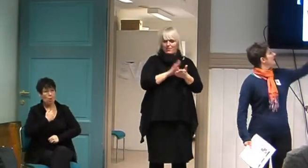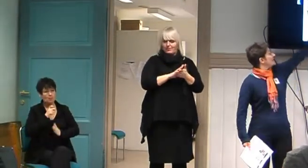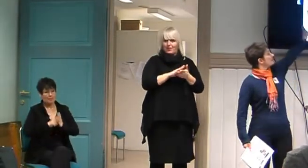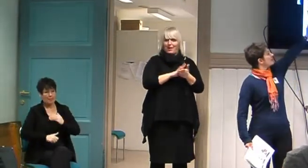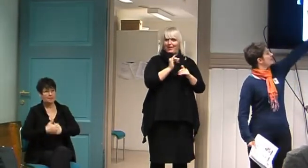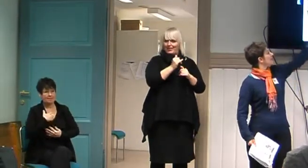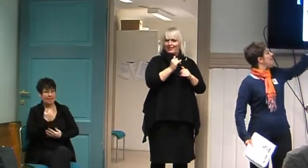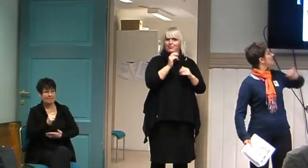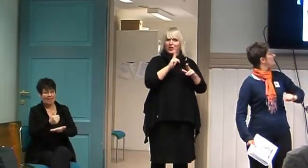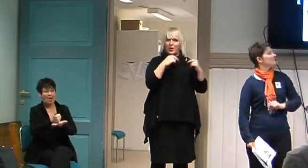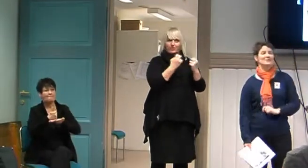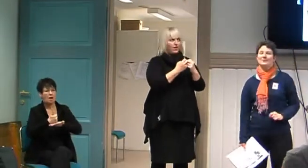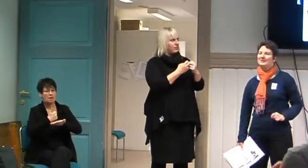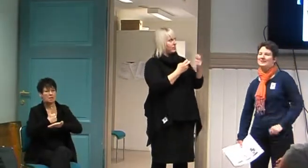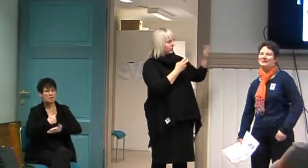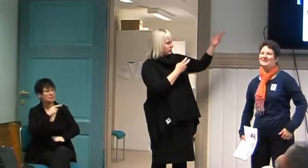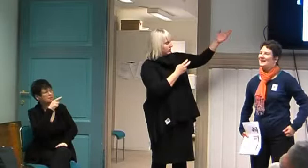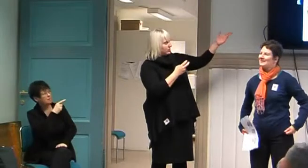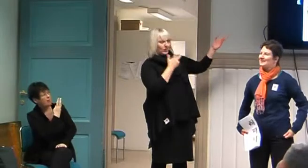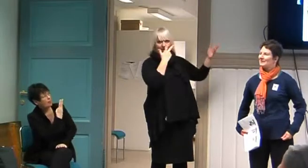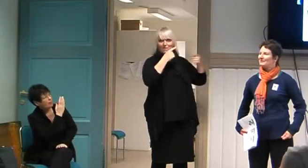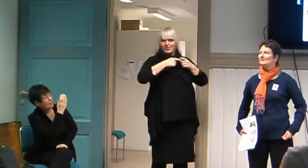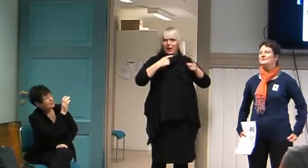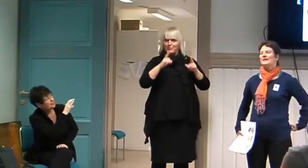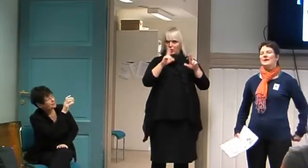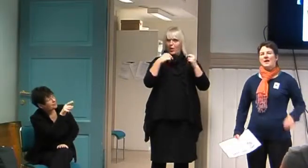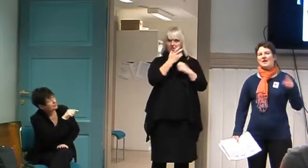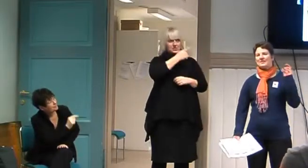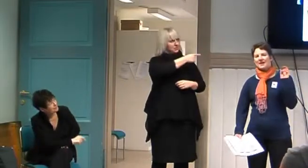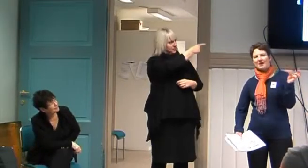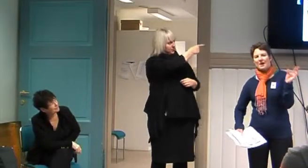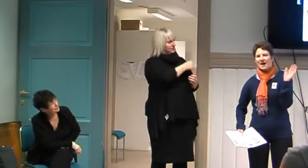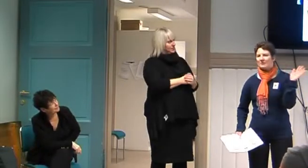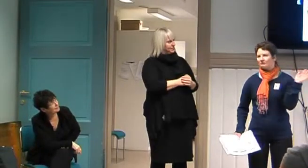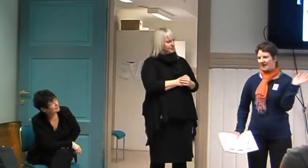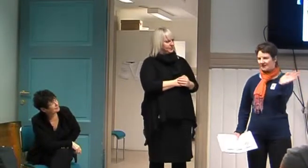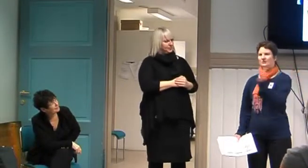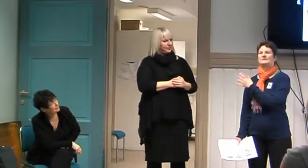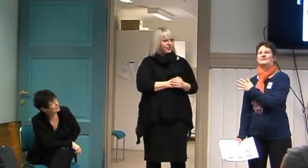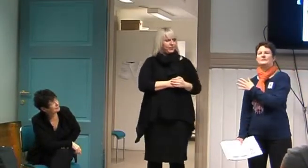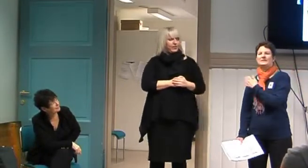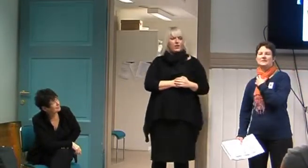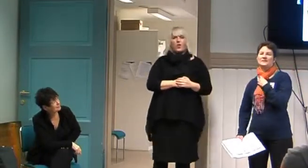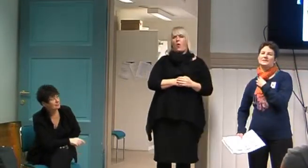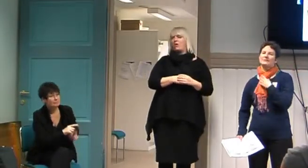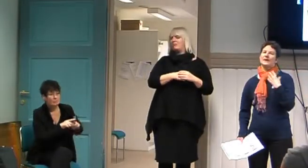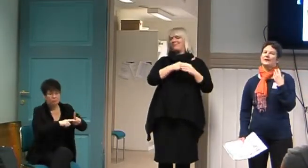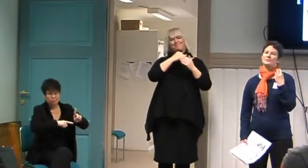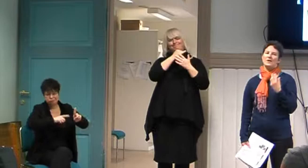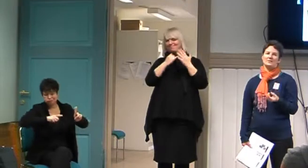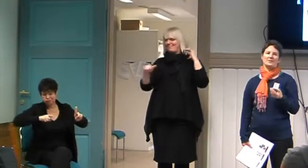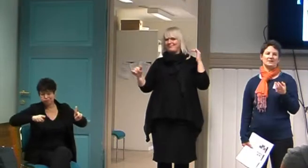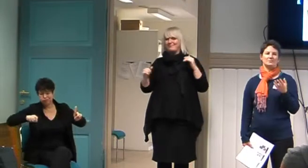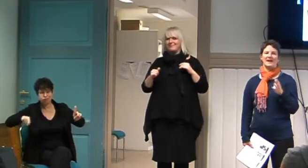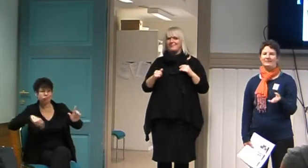And here's pictures of the 3 different access panels. They have a range of disabilities, and